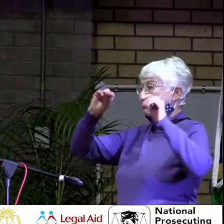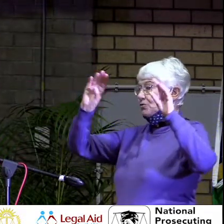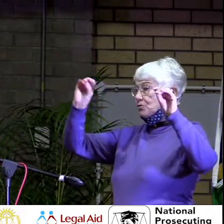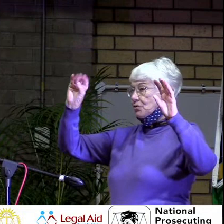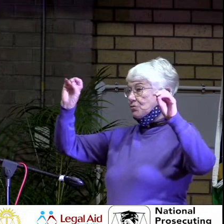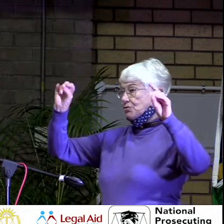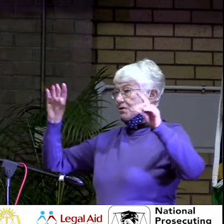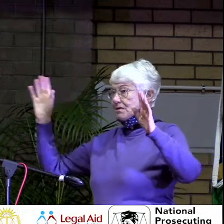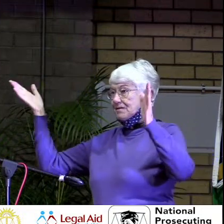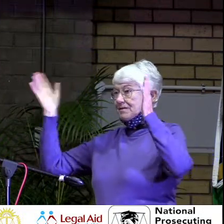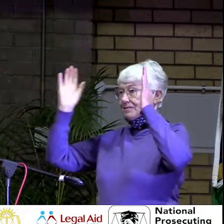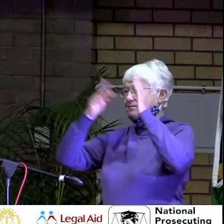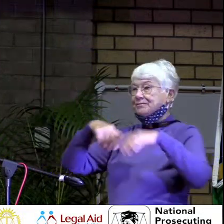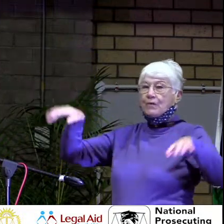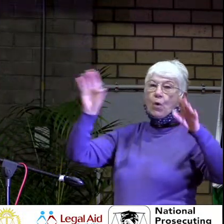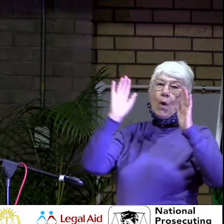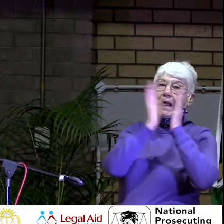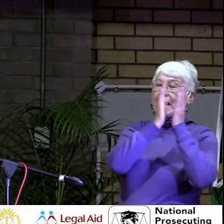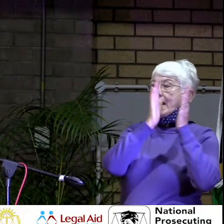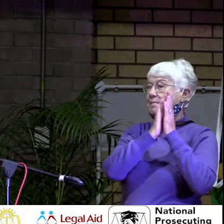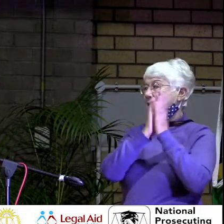Thank you, ladies and gentlemen.